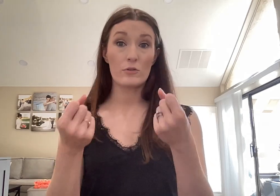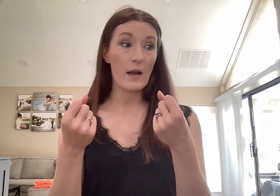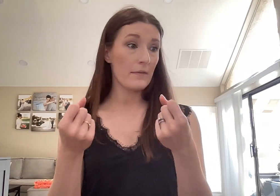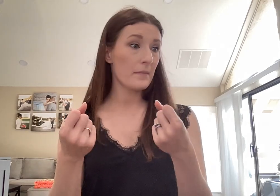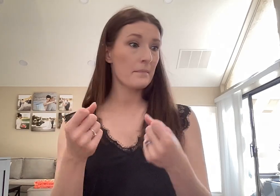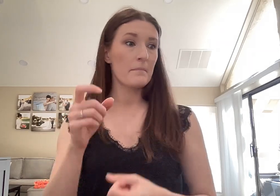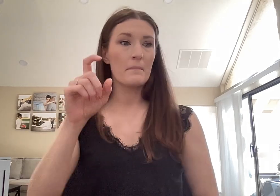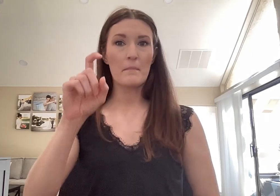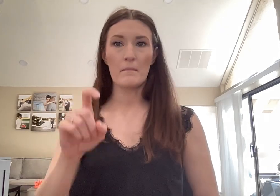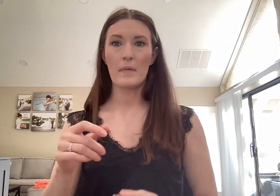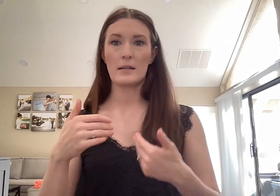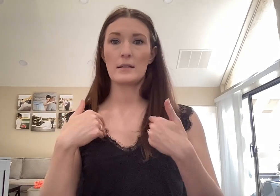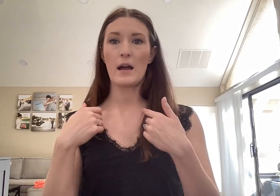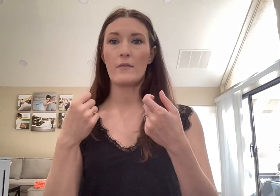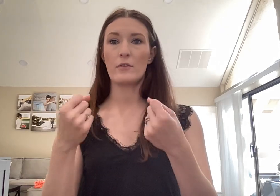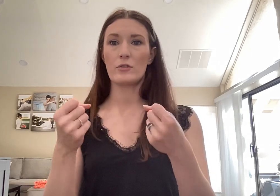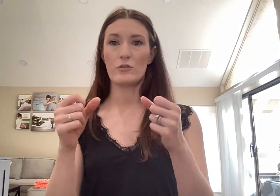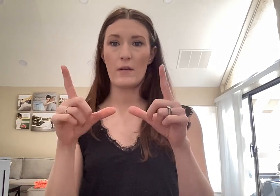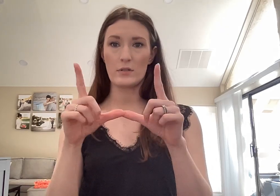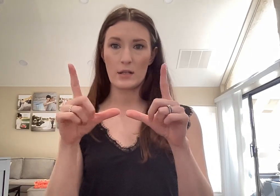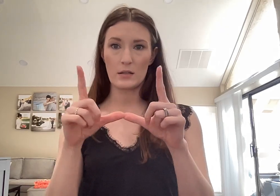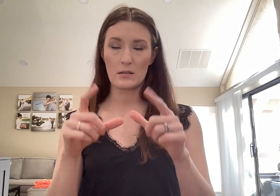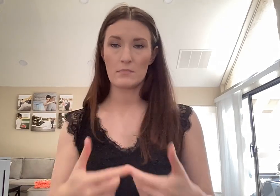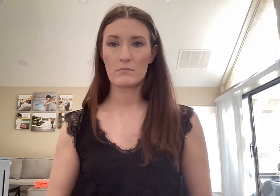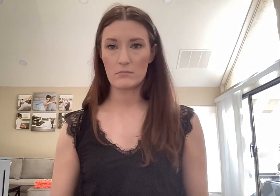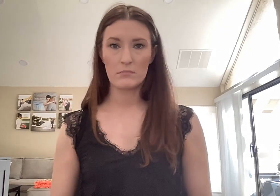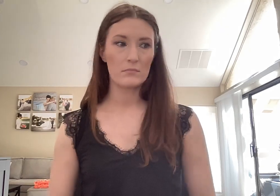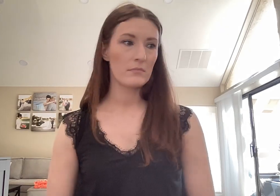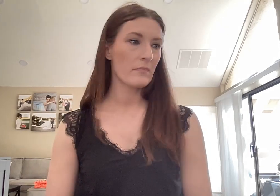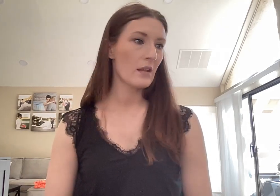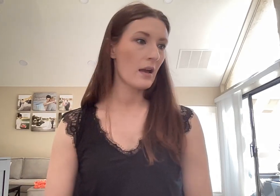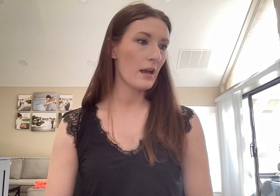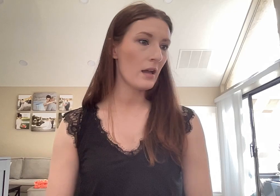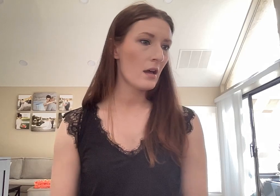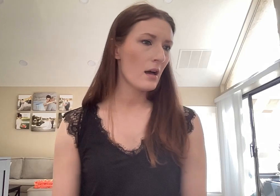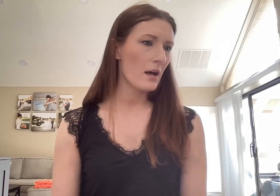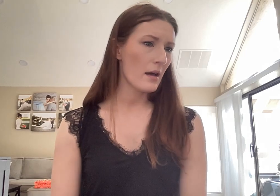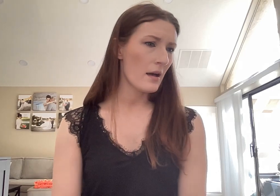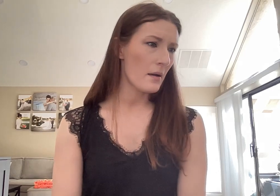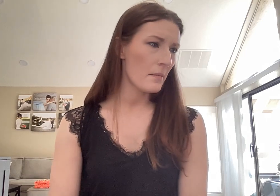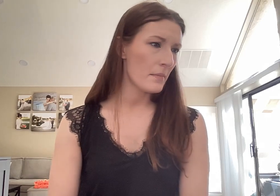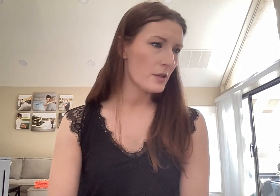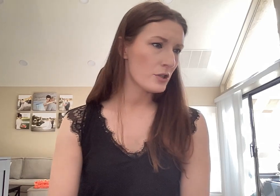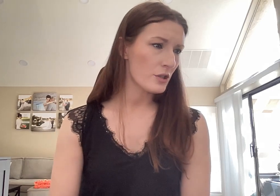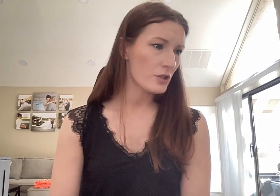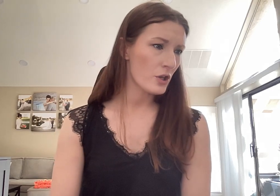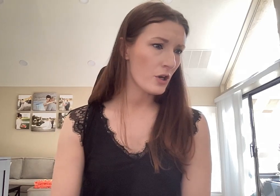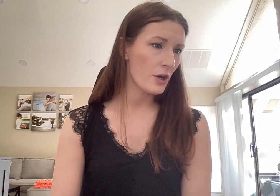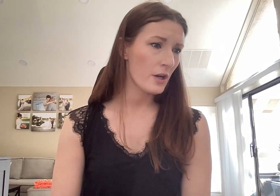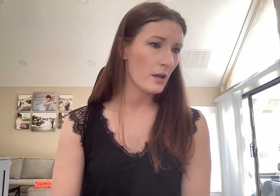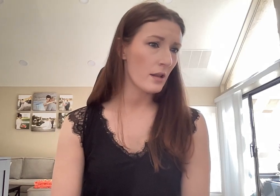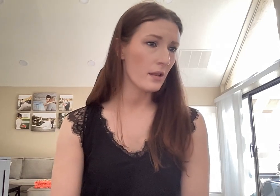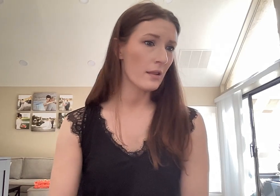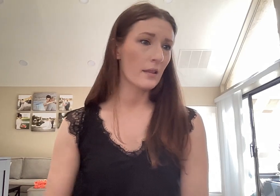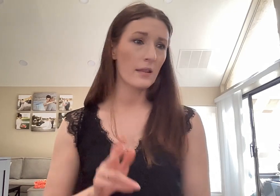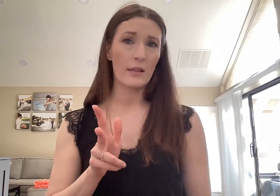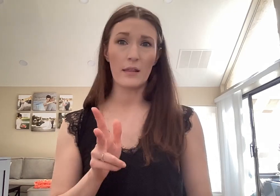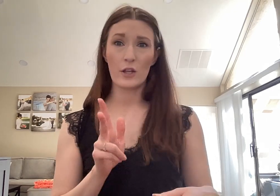drive, must have your driver's license. Okay, to turn, you're